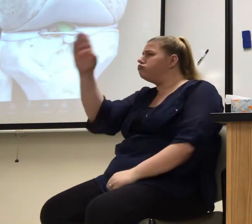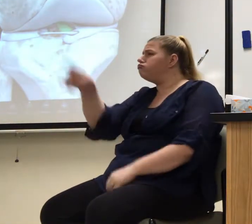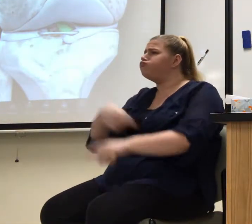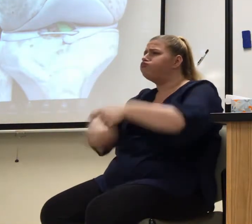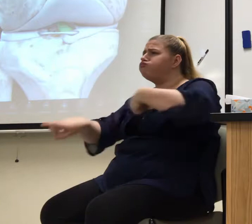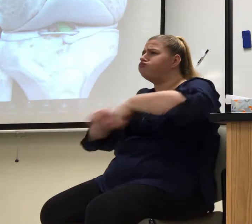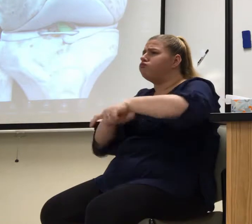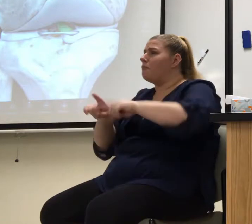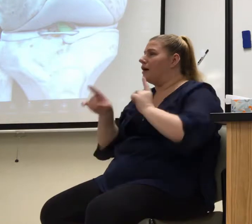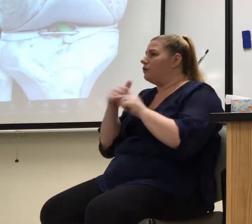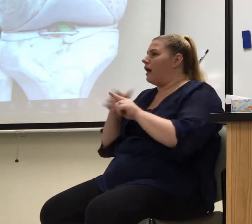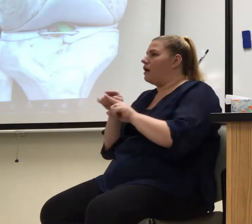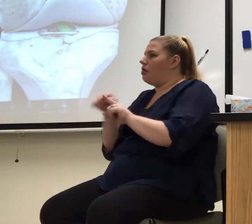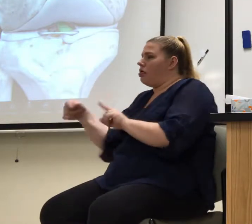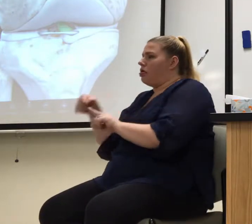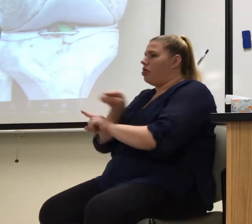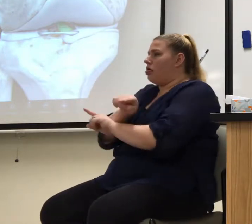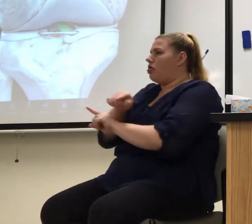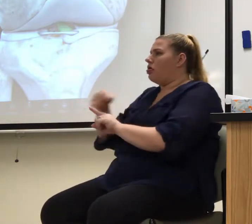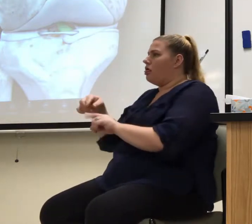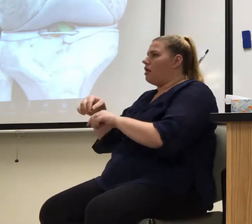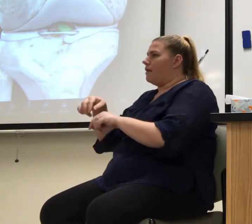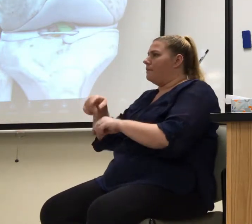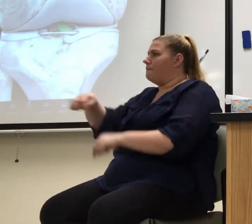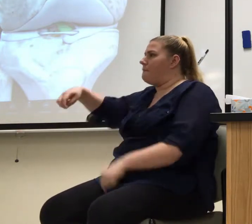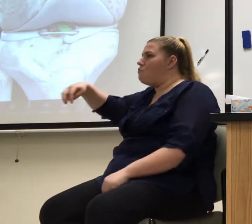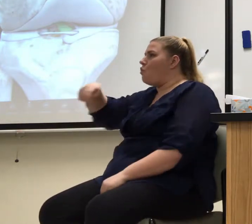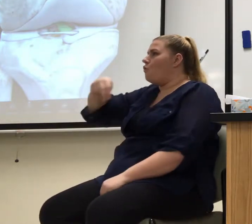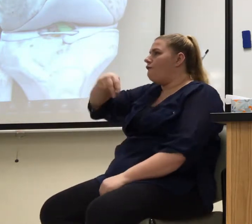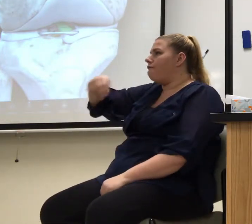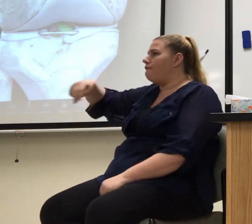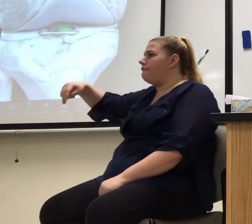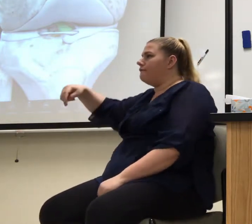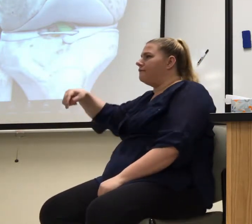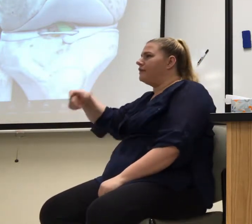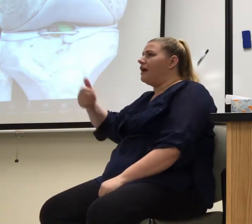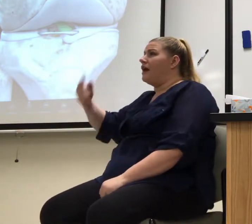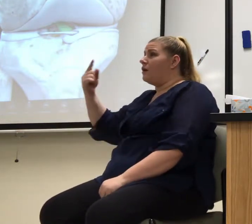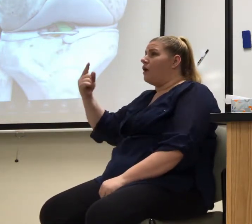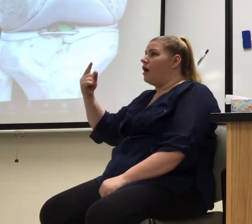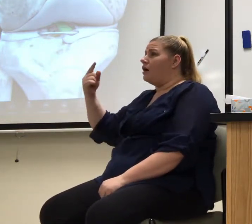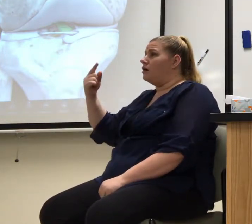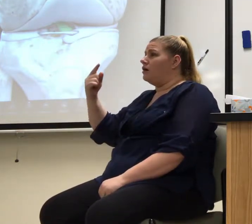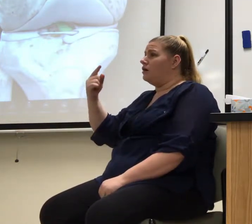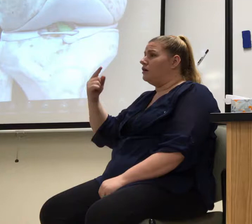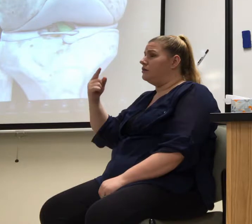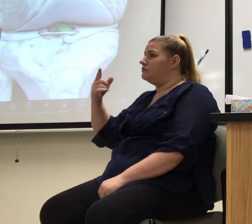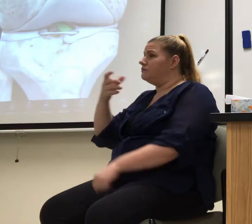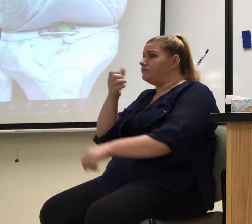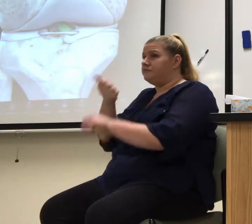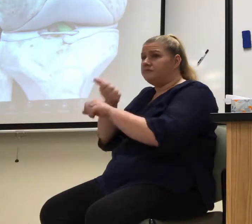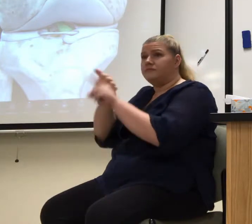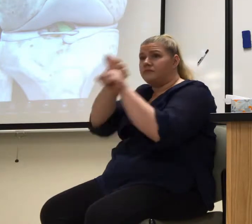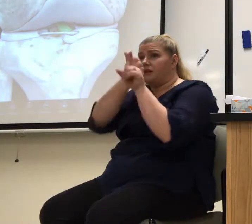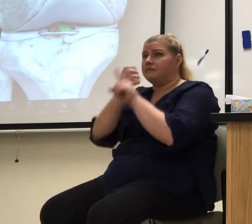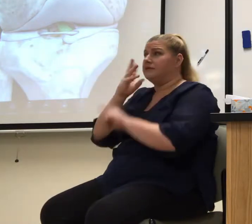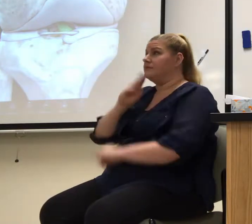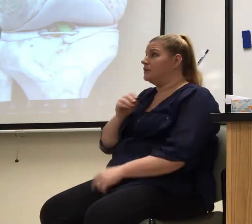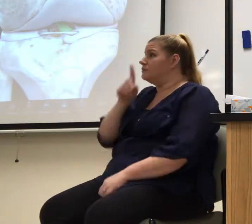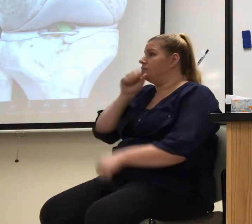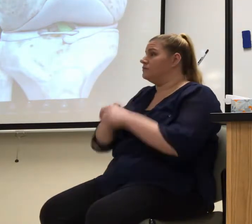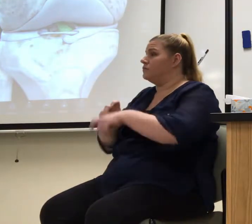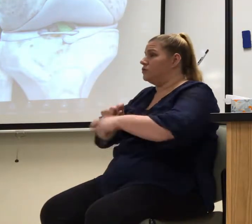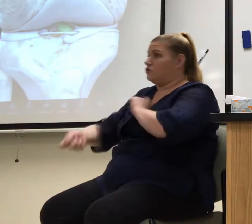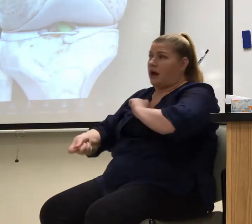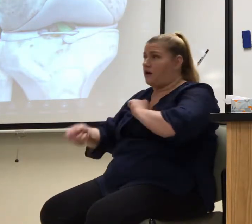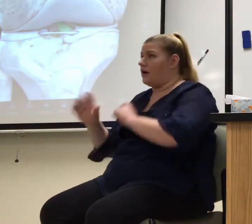That's what I've heard. Has anyone ever ruptured their ACL? Not in one? I've seen it. Oh. And what are they